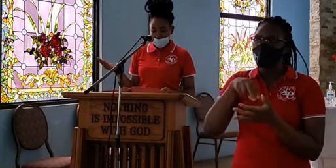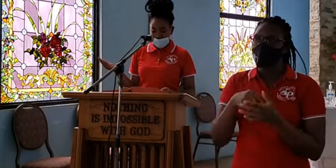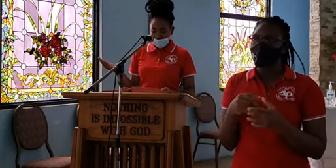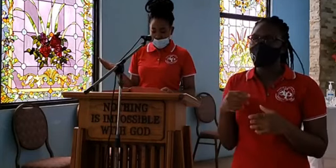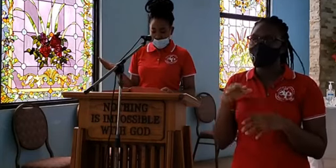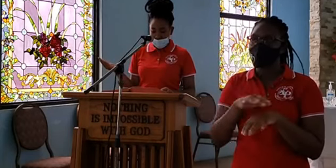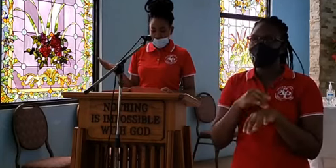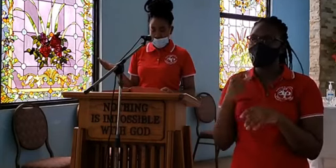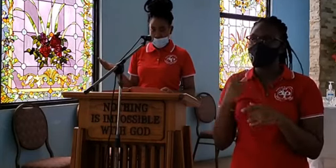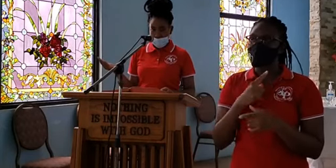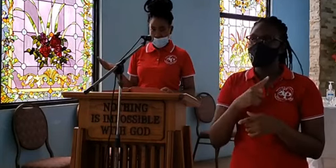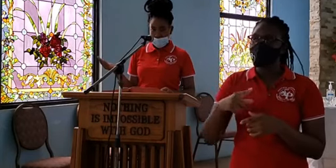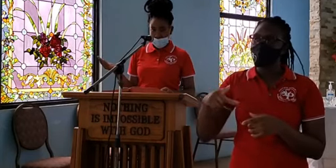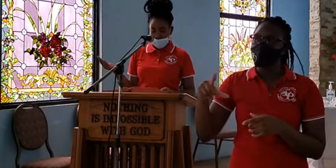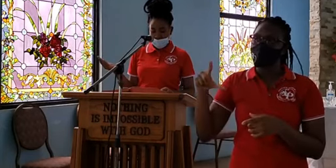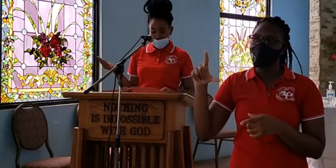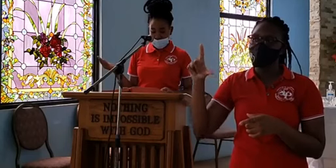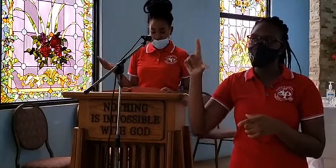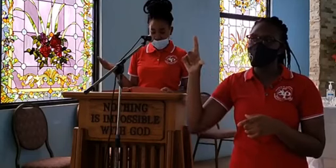Arise, Lord,